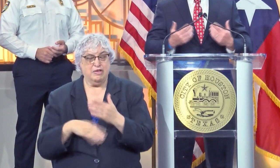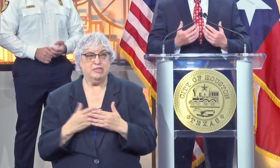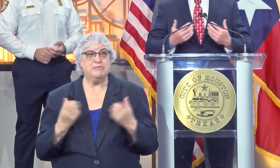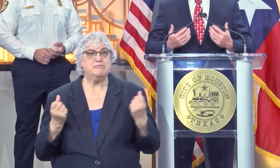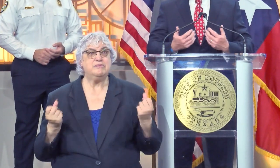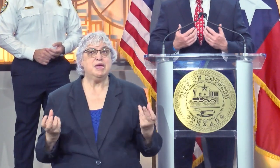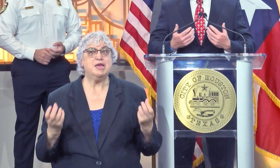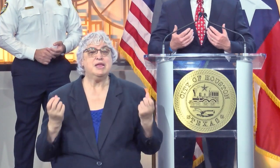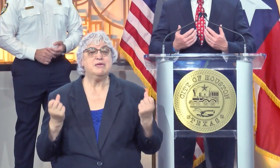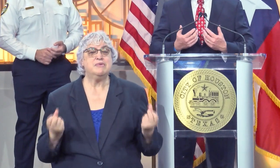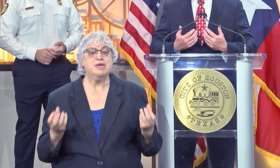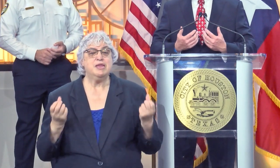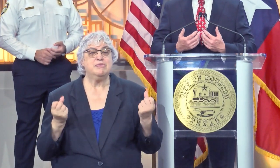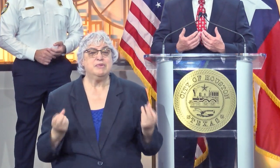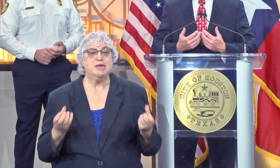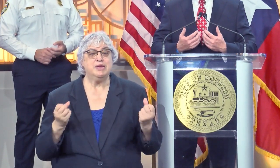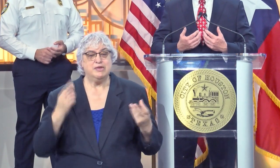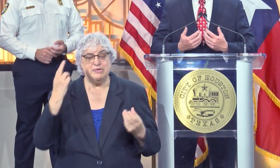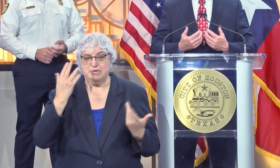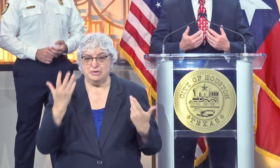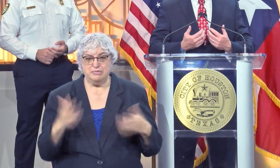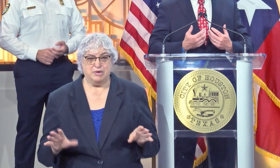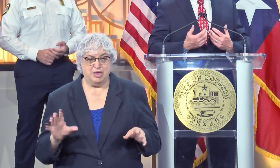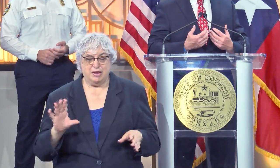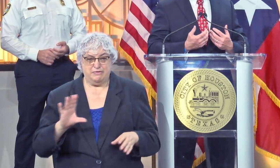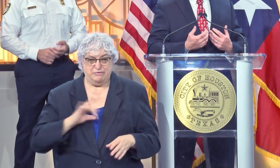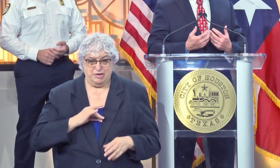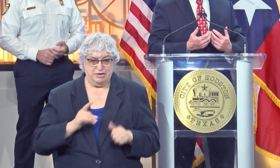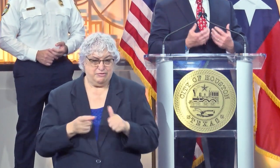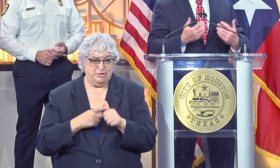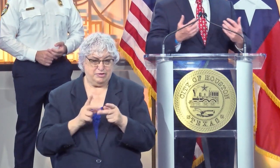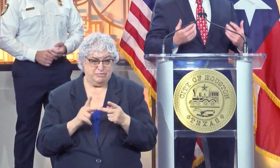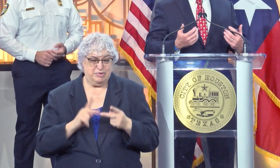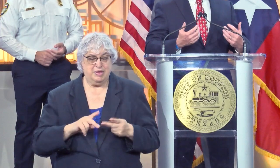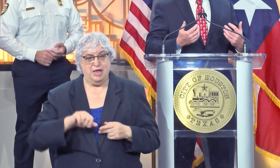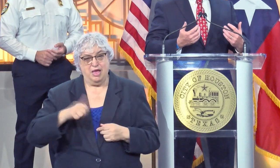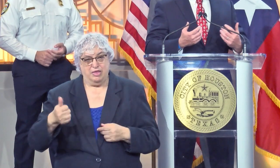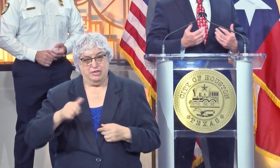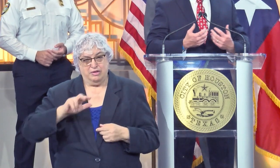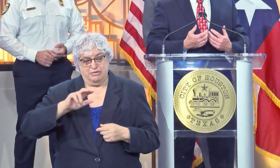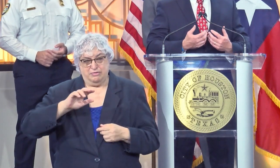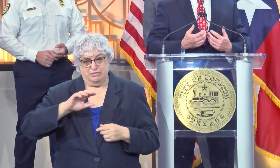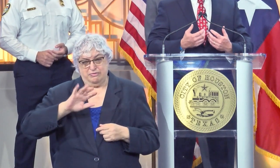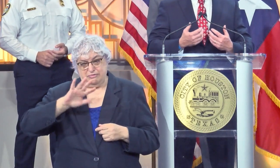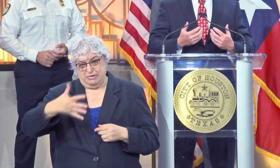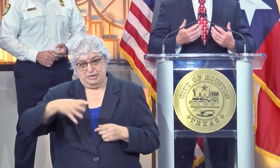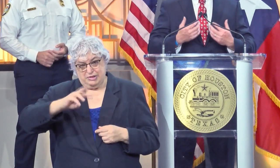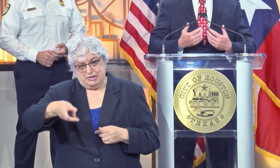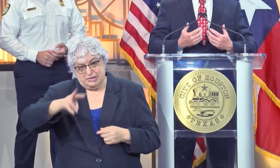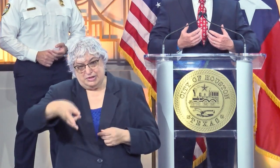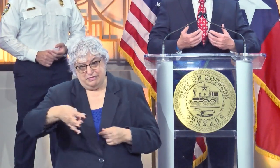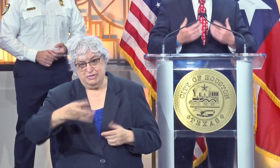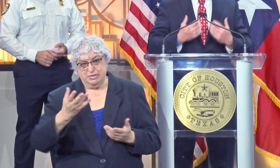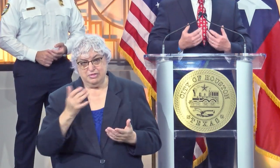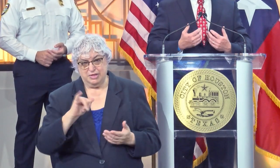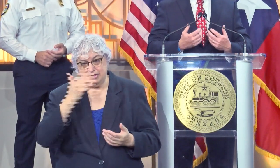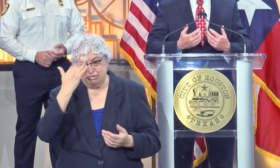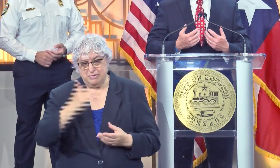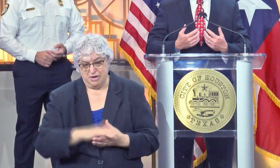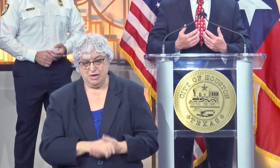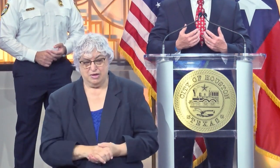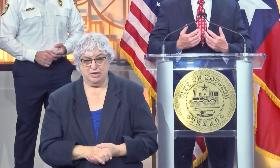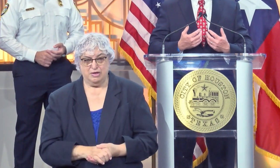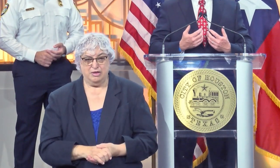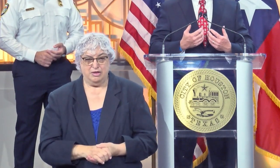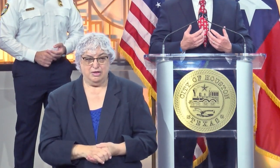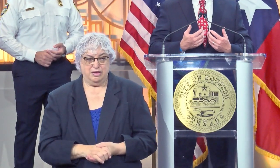many, many reasons we've talked about why people don't want to become infected in the first place, now here's yet another one. So I'm looking at this, of course, I